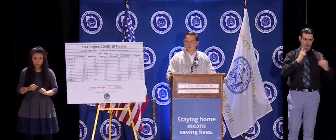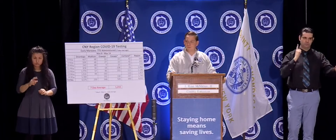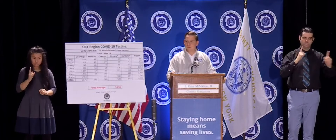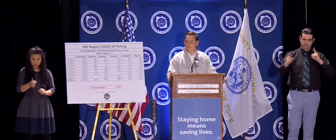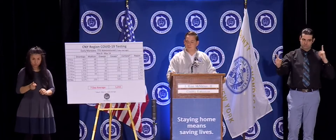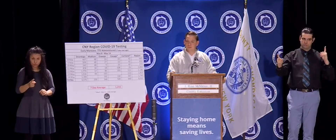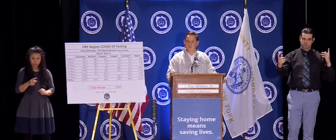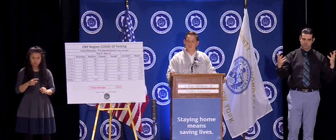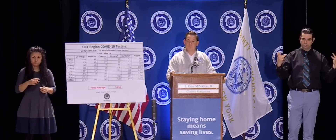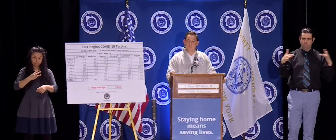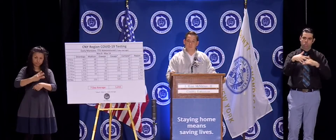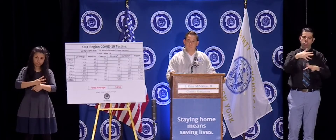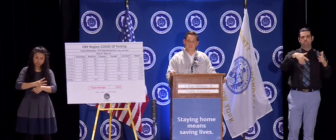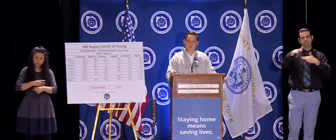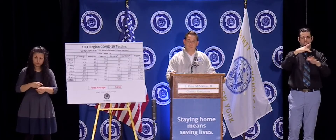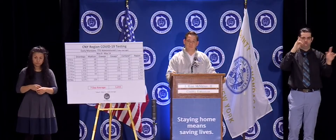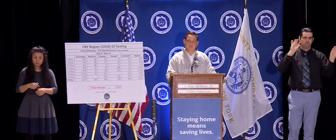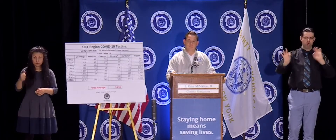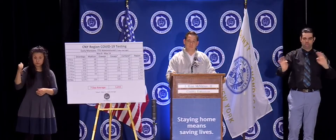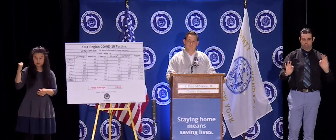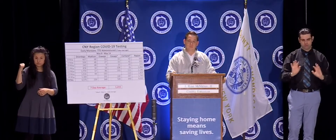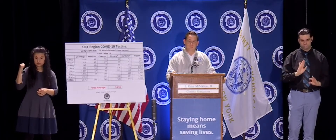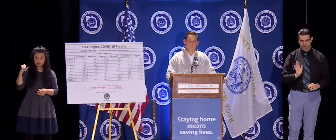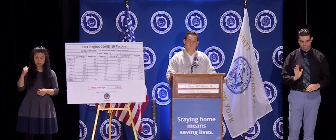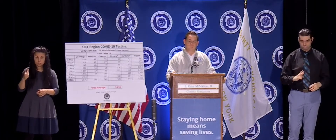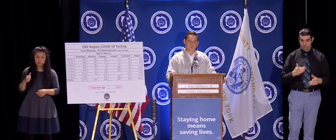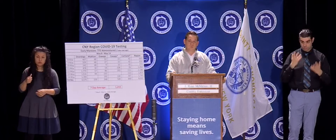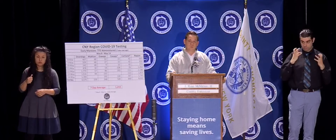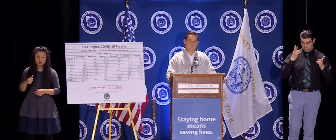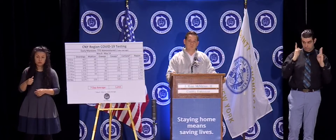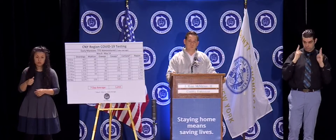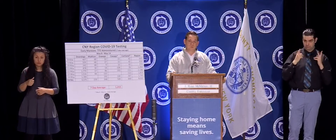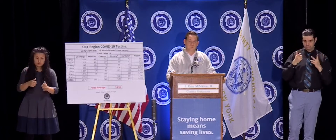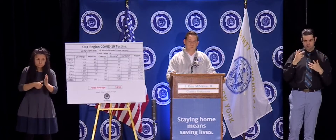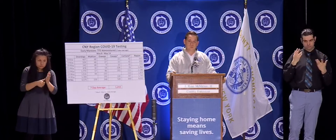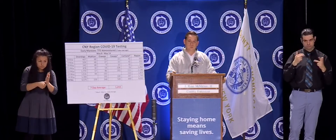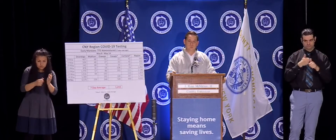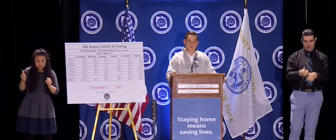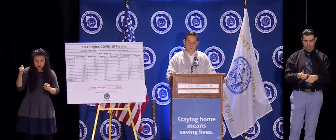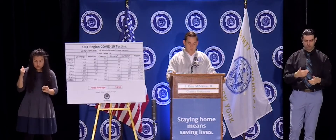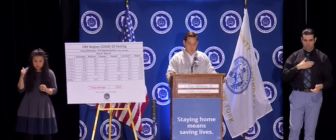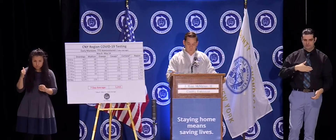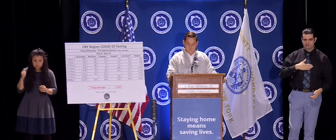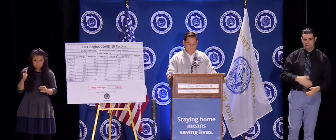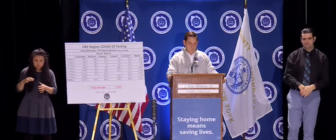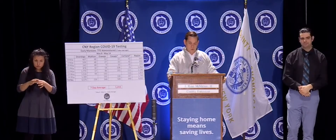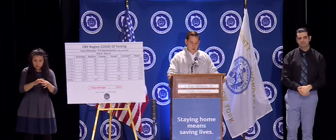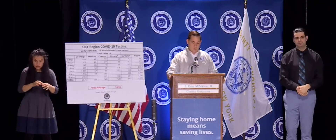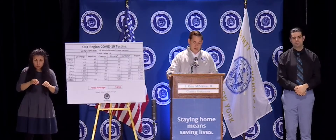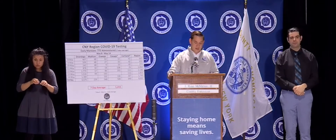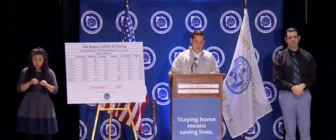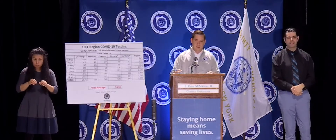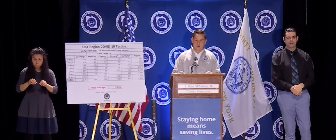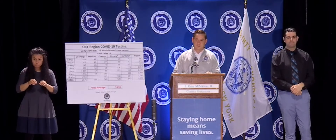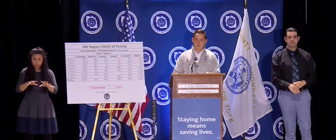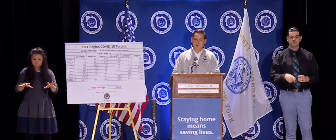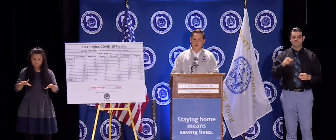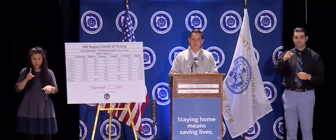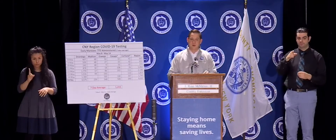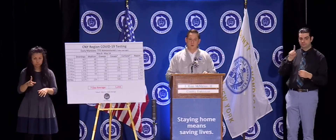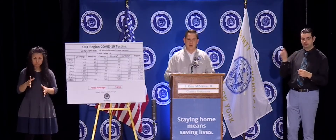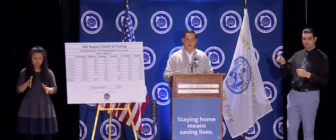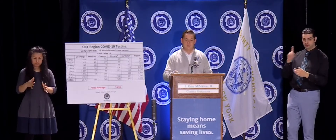mentioned yesterday you'd have inspectors today, just starting their work. Did you send out inspectors today? Nope. No, we got to get that